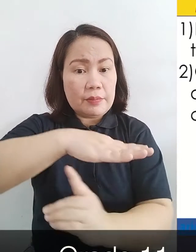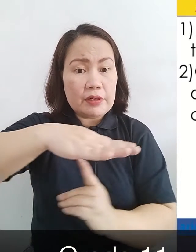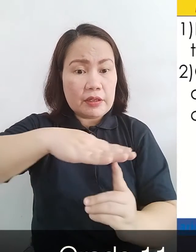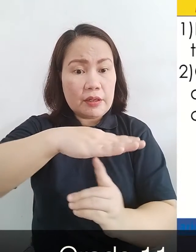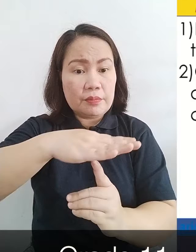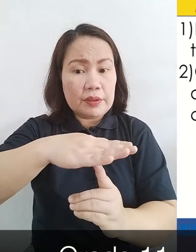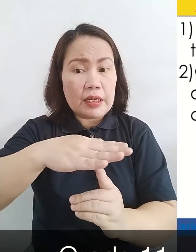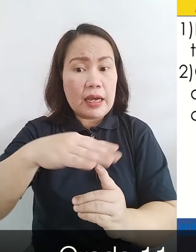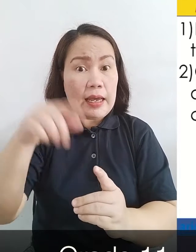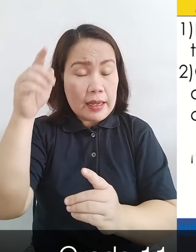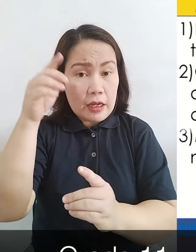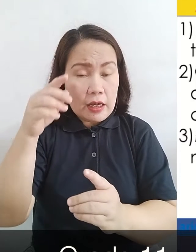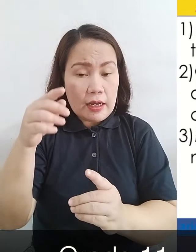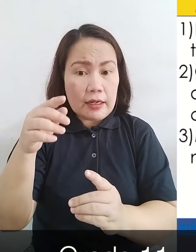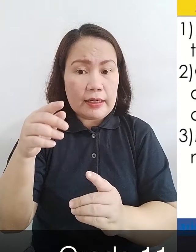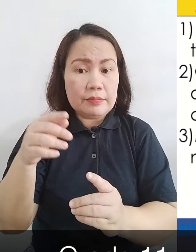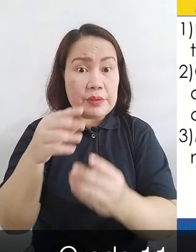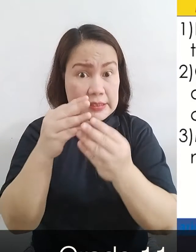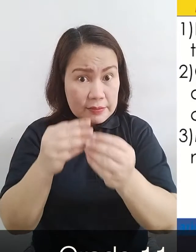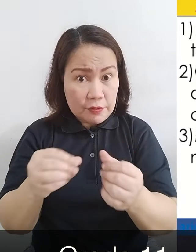dito sa multiplication.